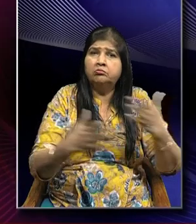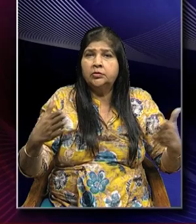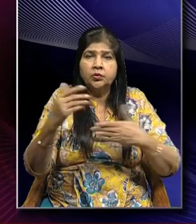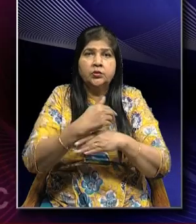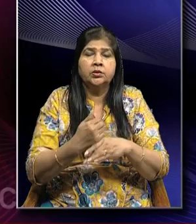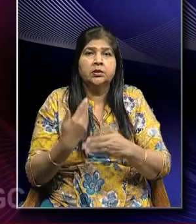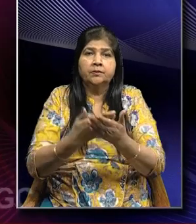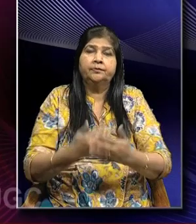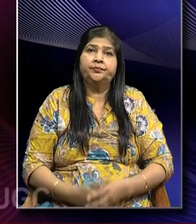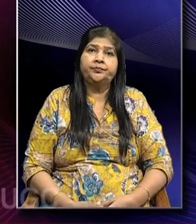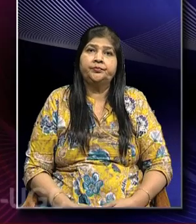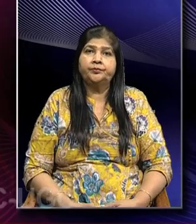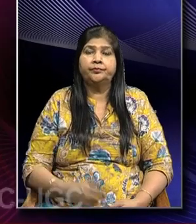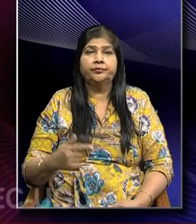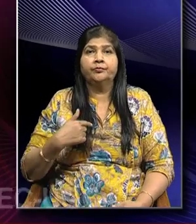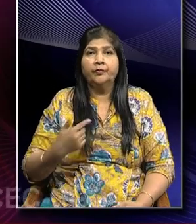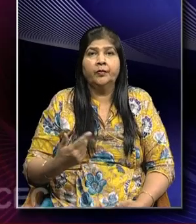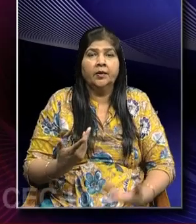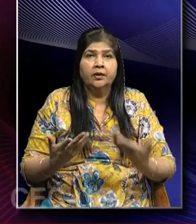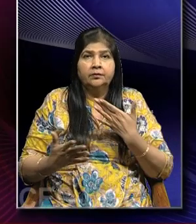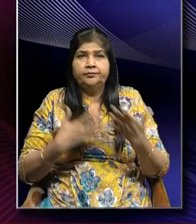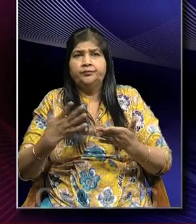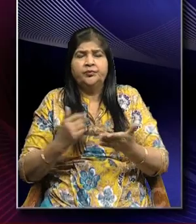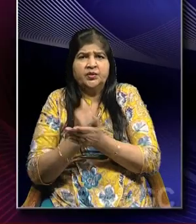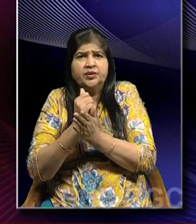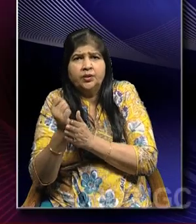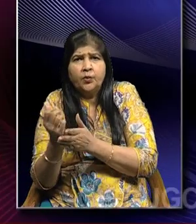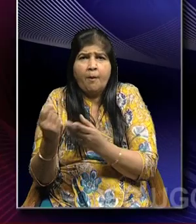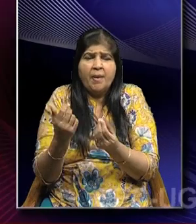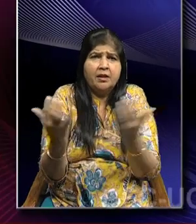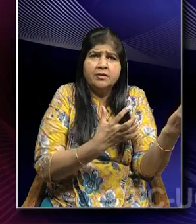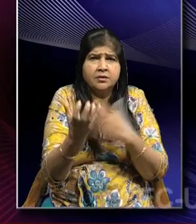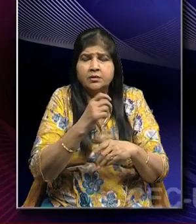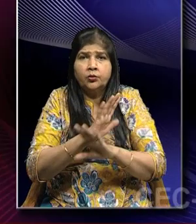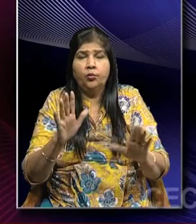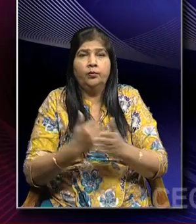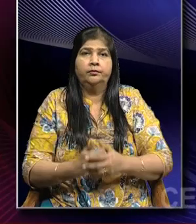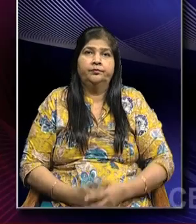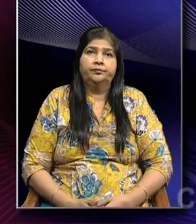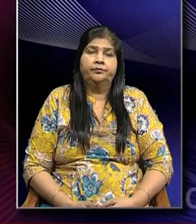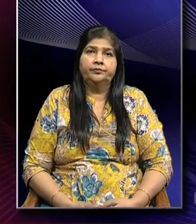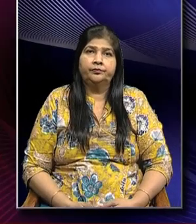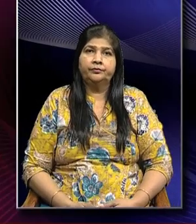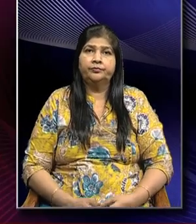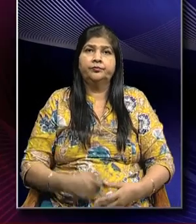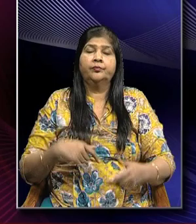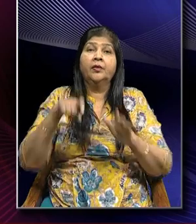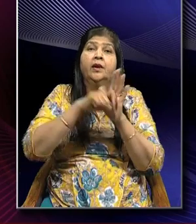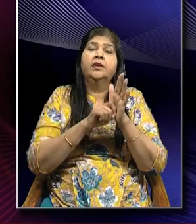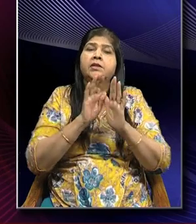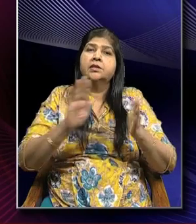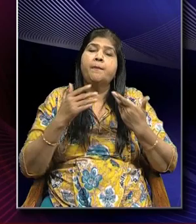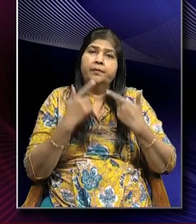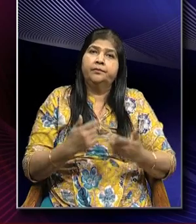investment opportunities. They need not to struggle for the investments. So the reason is very